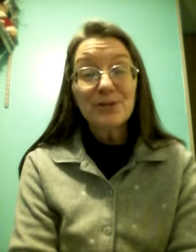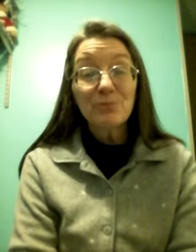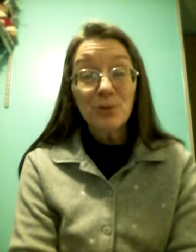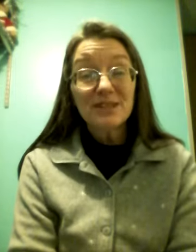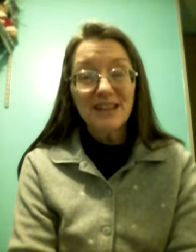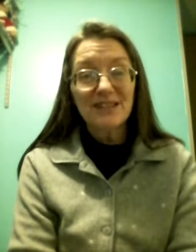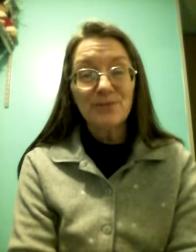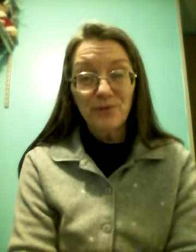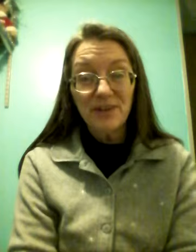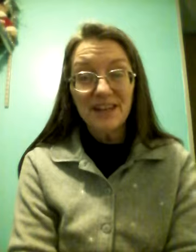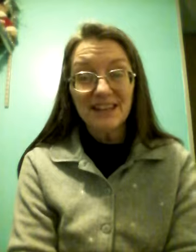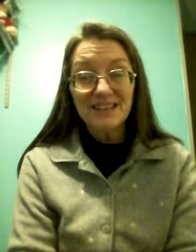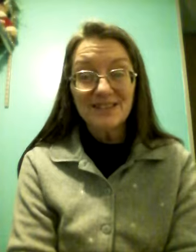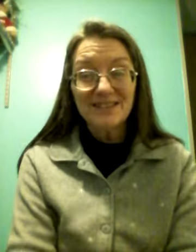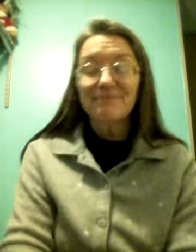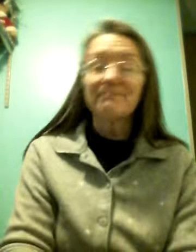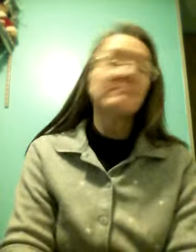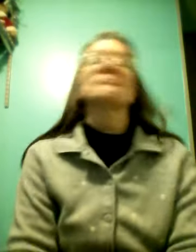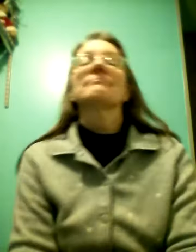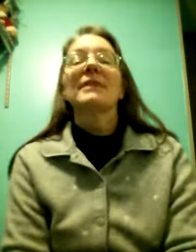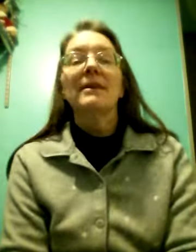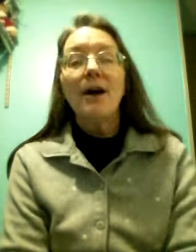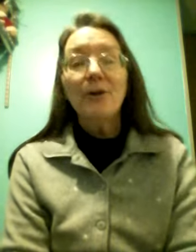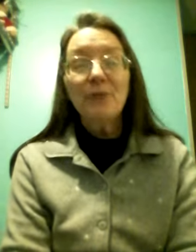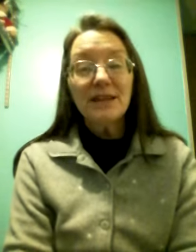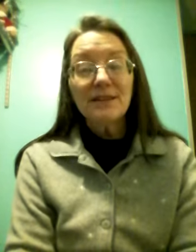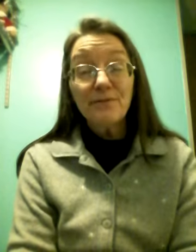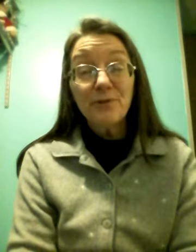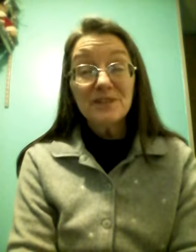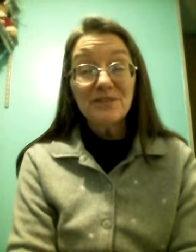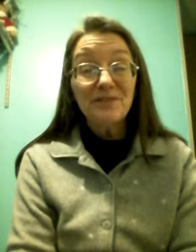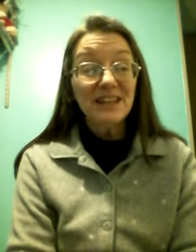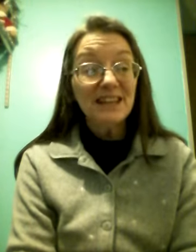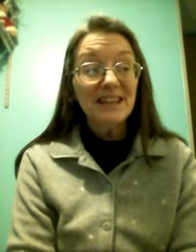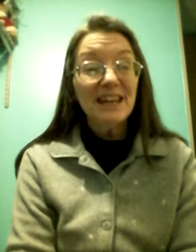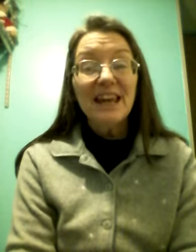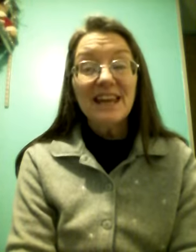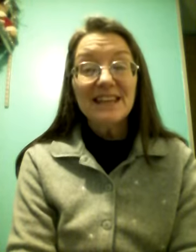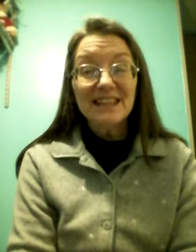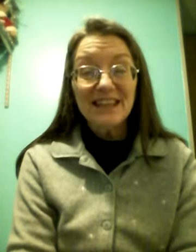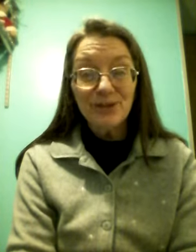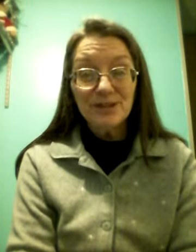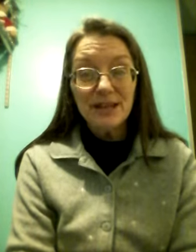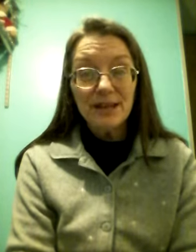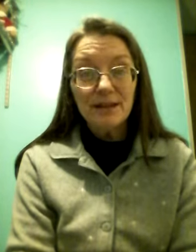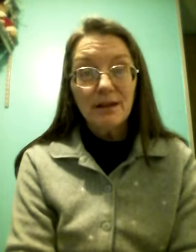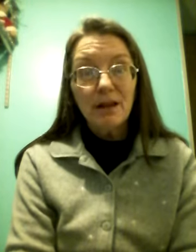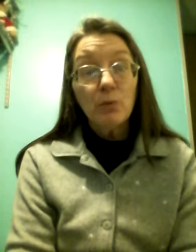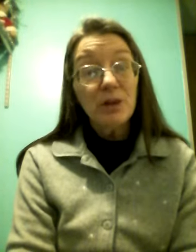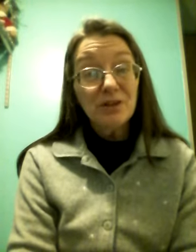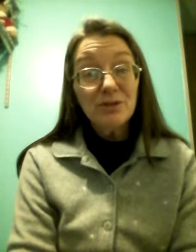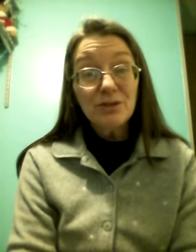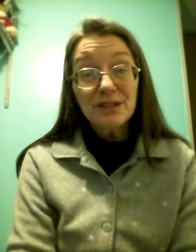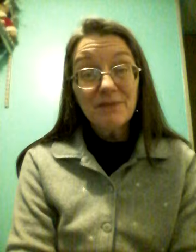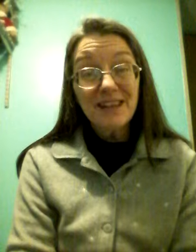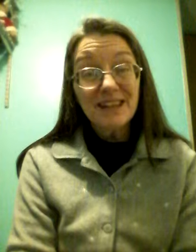more signs for feelings. All right, the first feeling is guilty. When you do something that